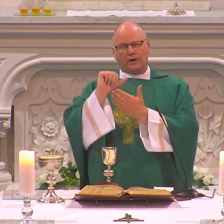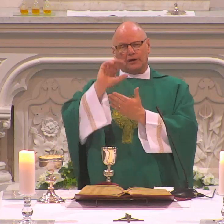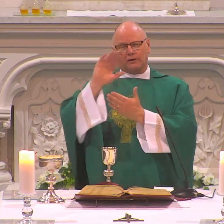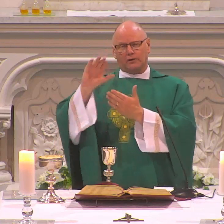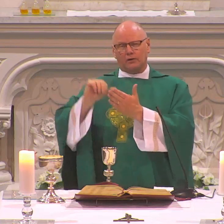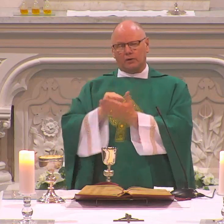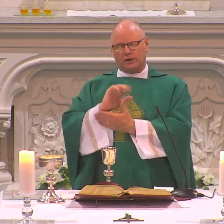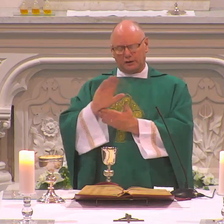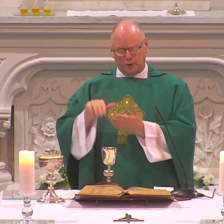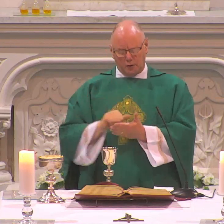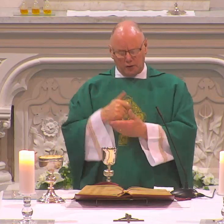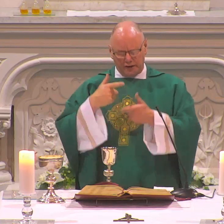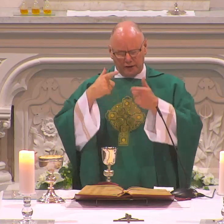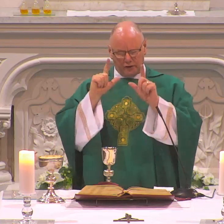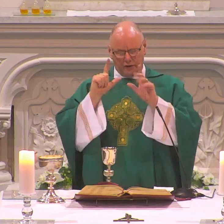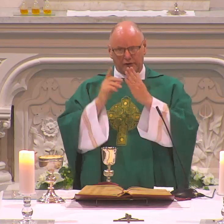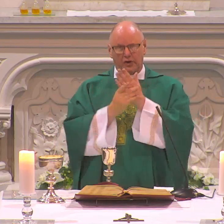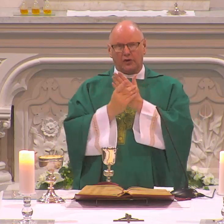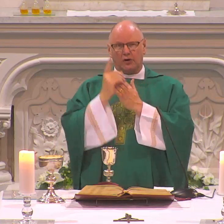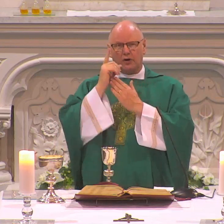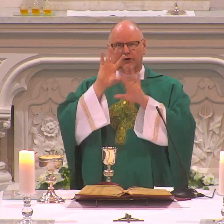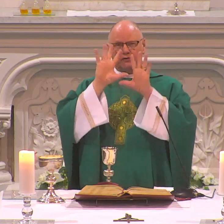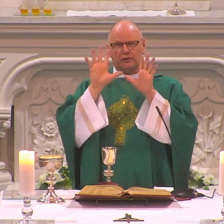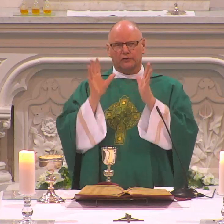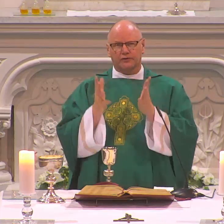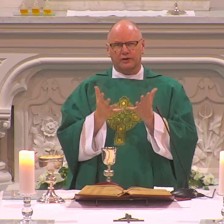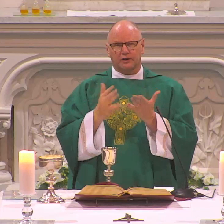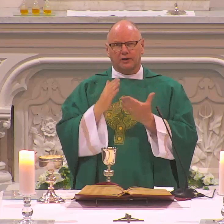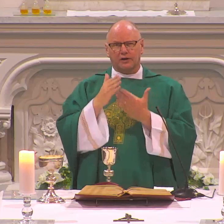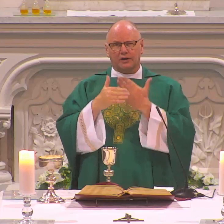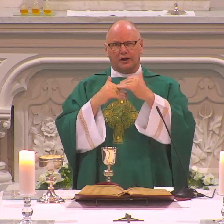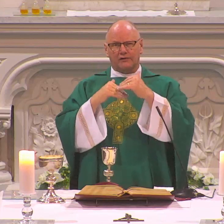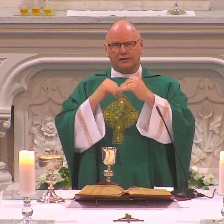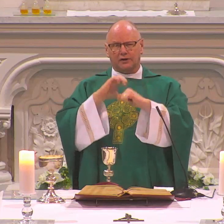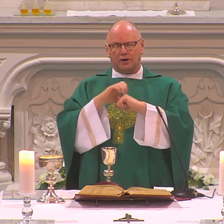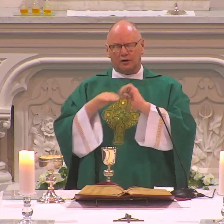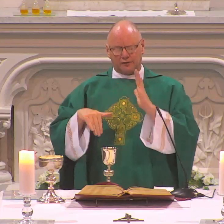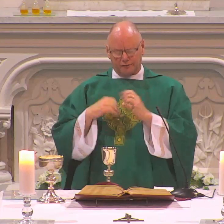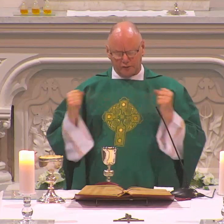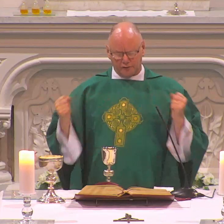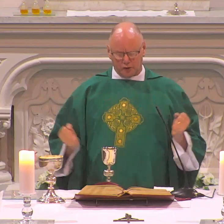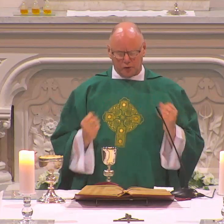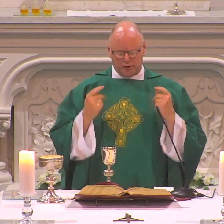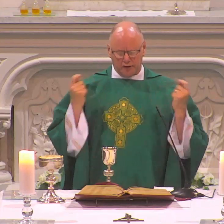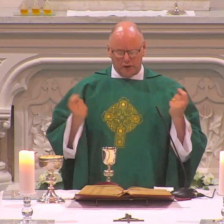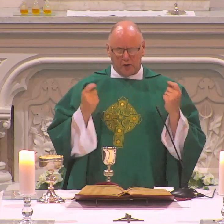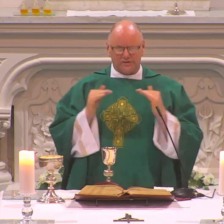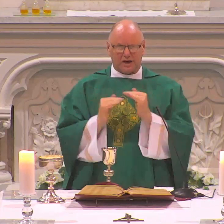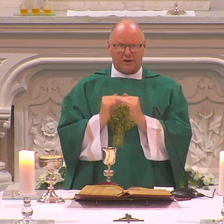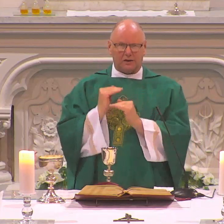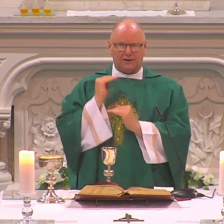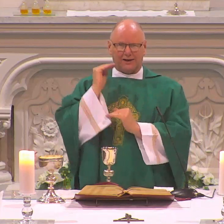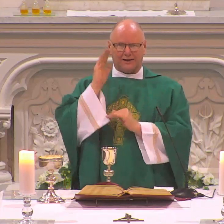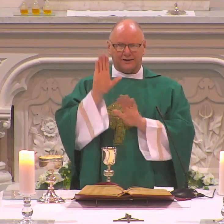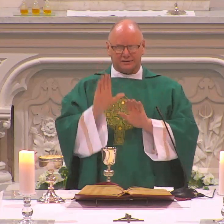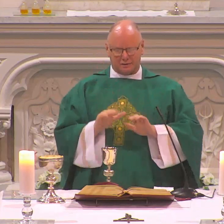Holy, holy, holy Lord, God of hosts, heaven and earth are full of your glory. Hosanna